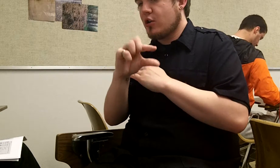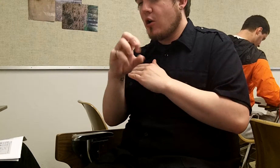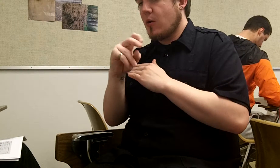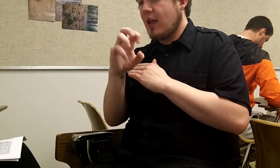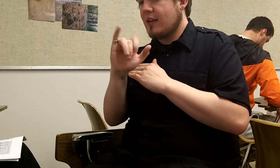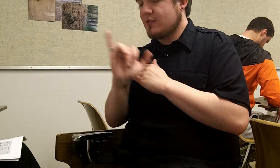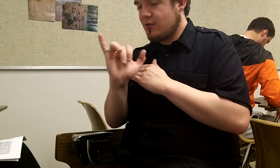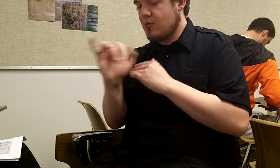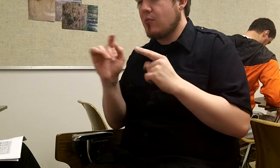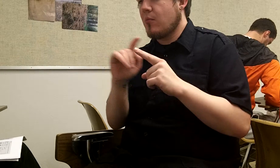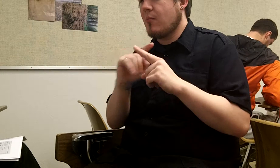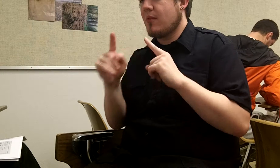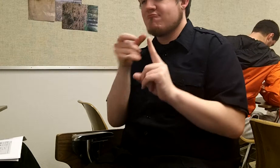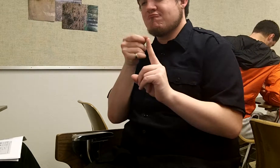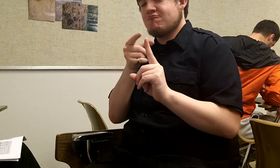signaling happens.